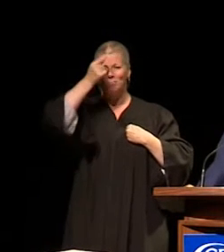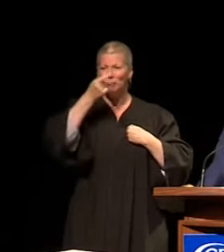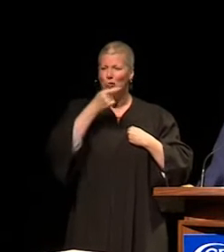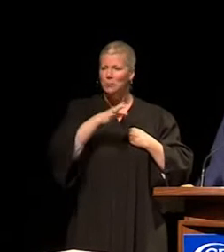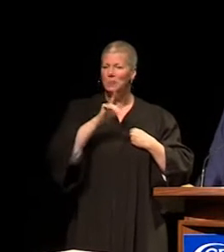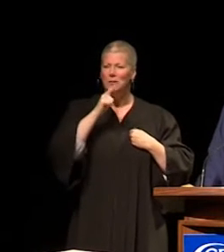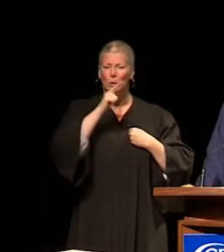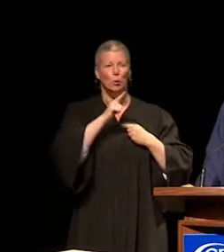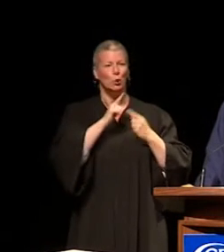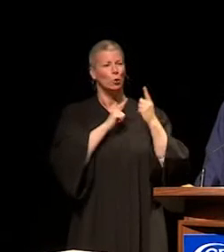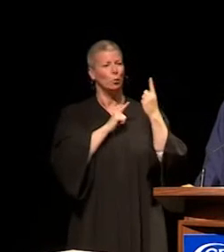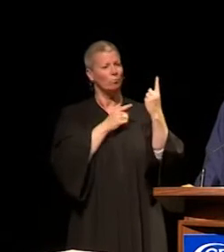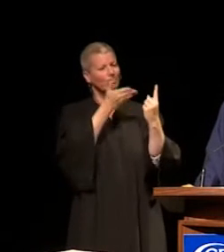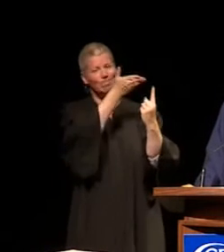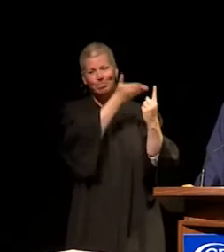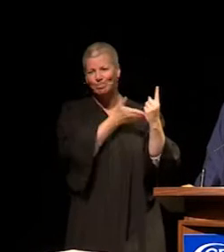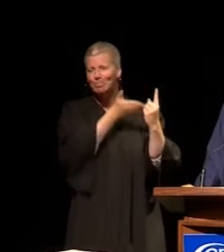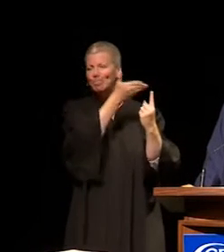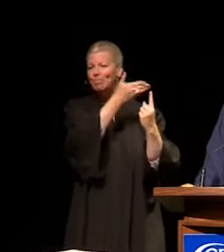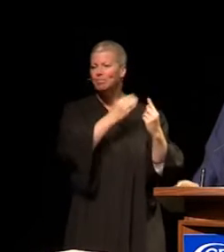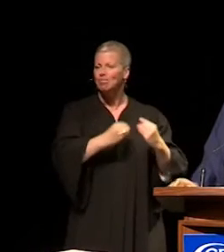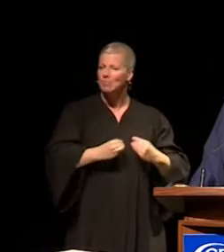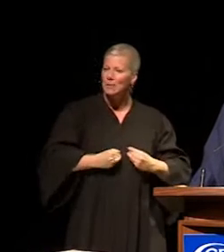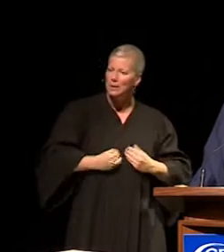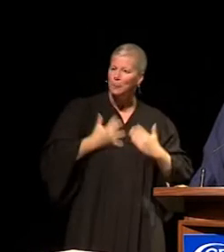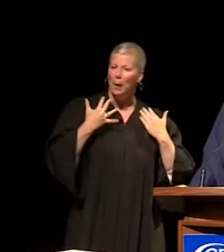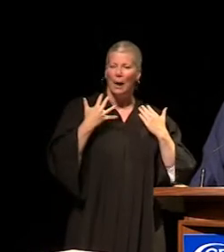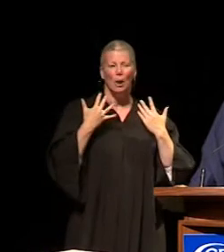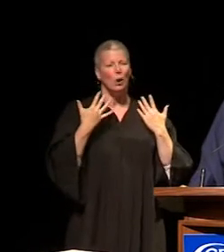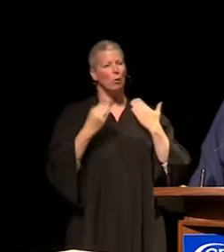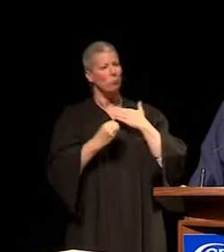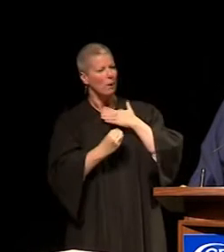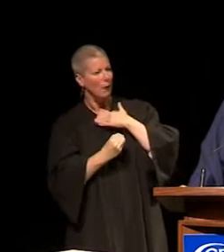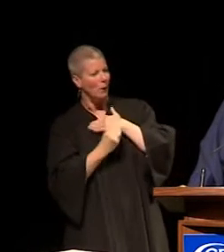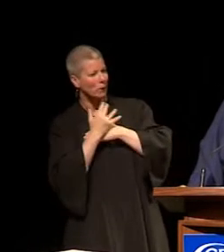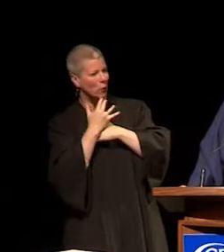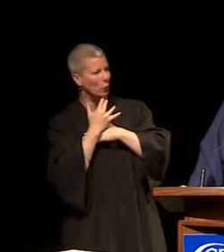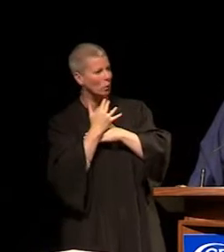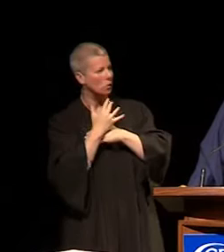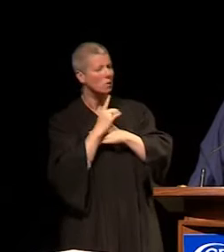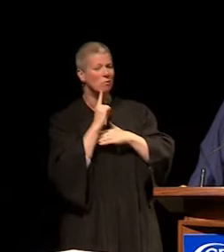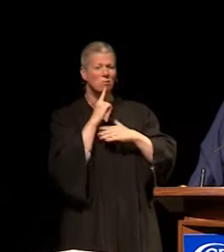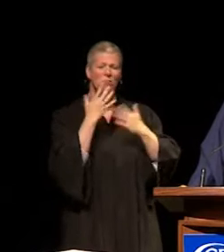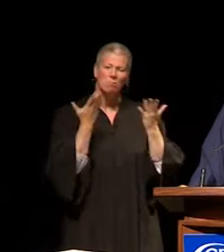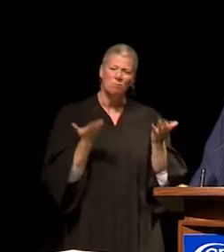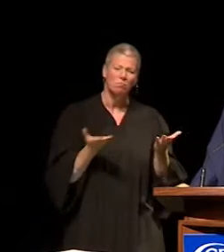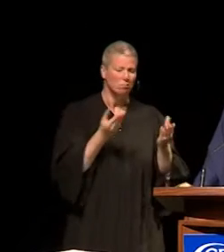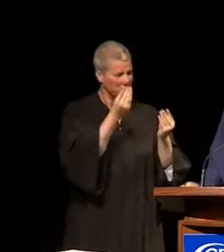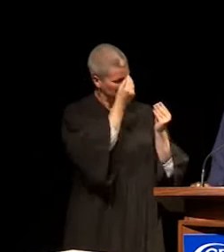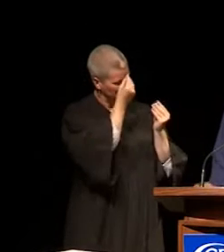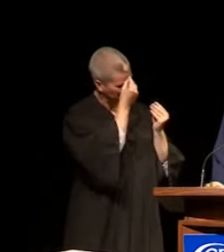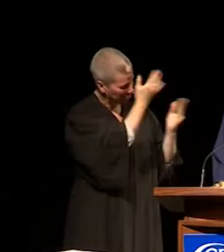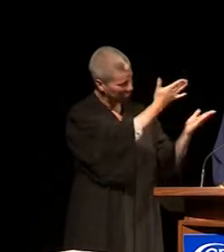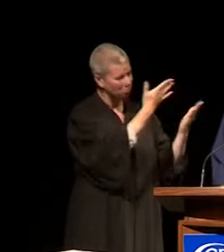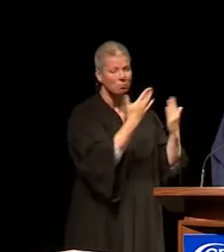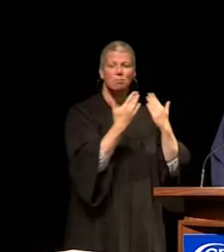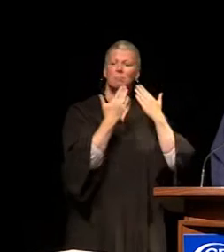or influenced their career. And to them, we want to say thank you.